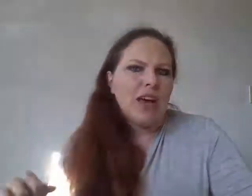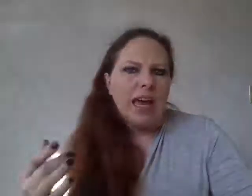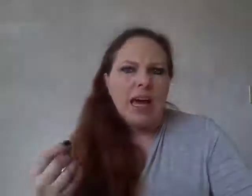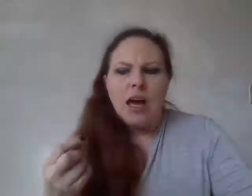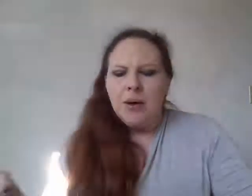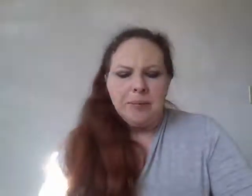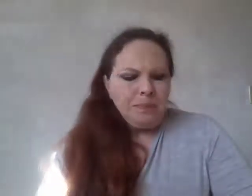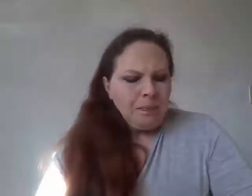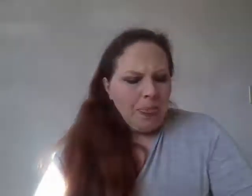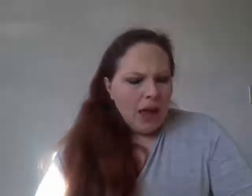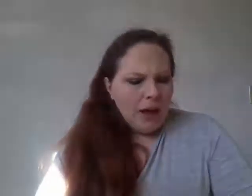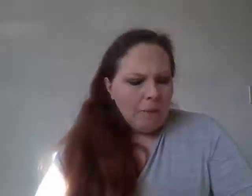convey. Now,